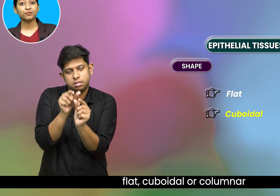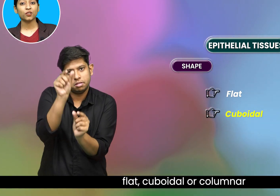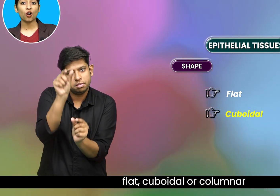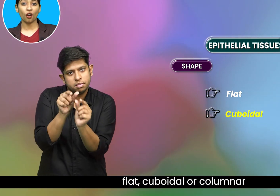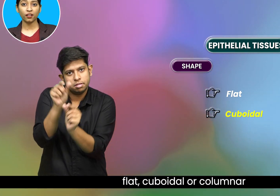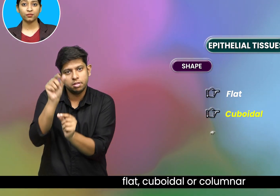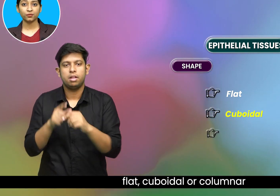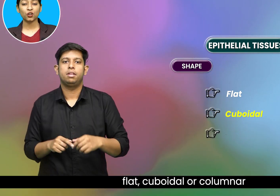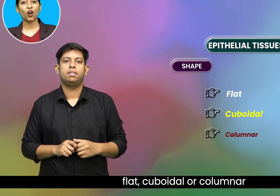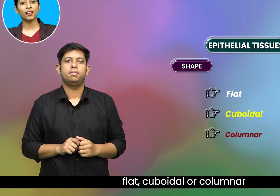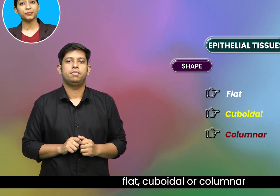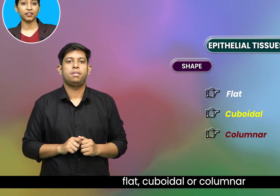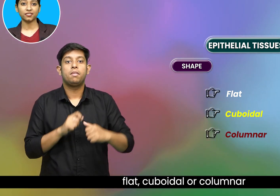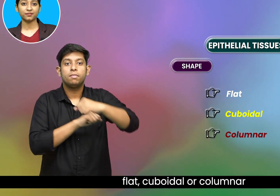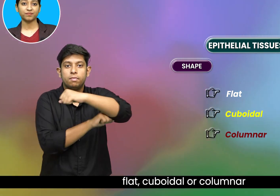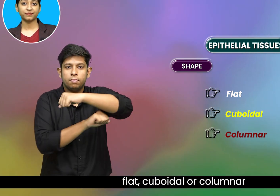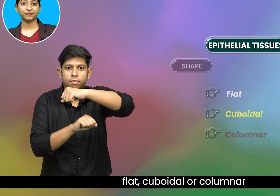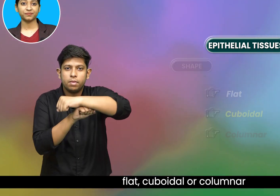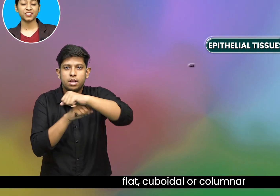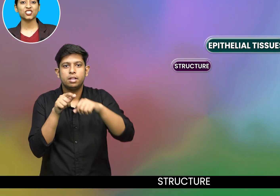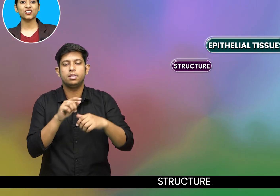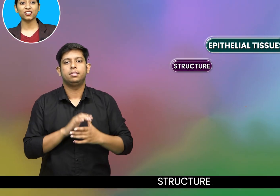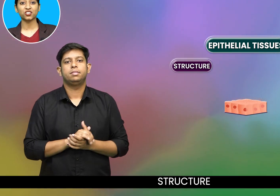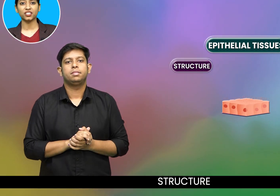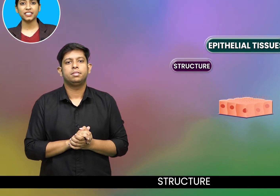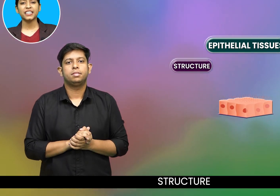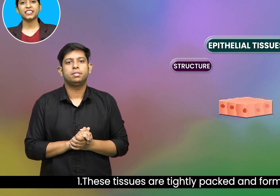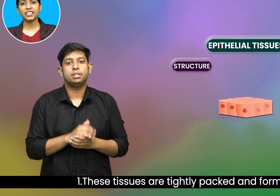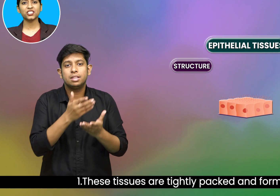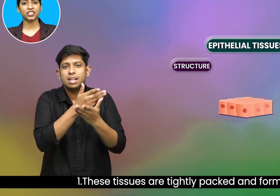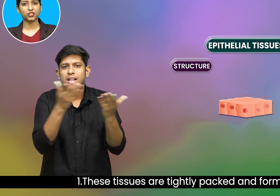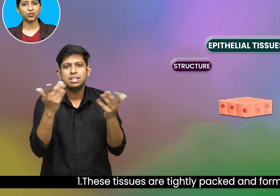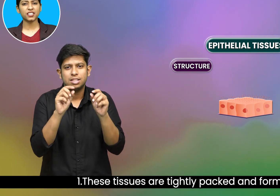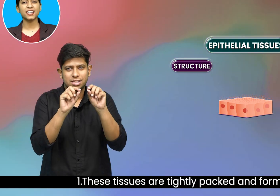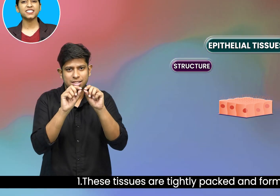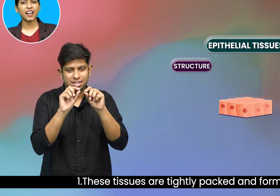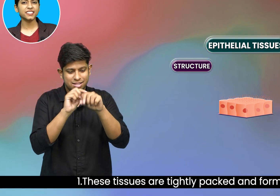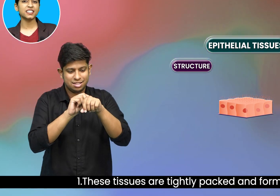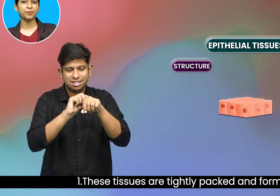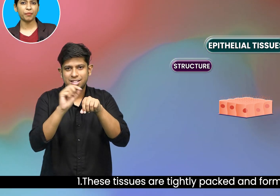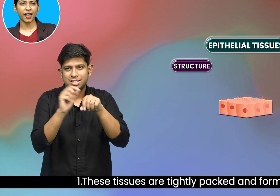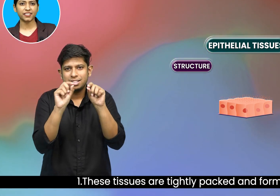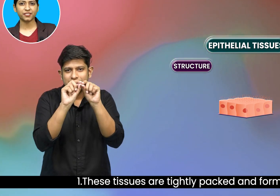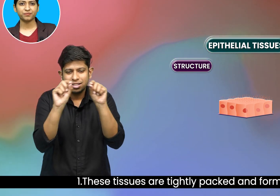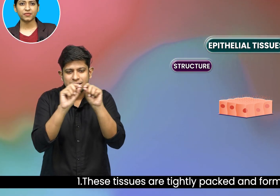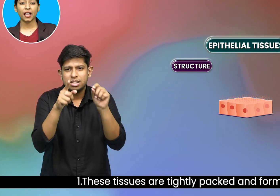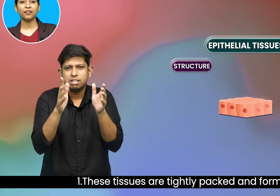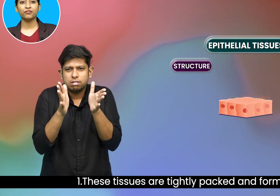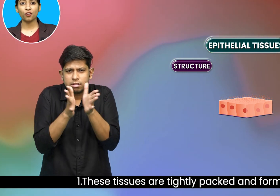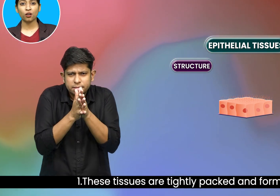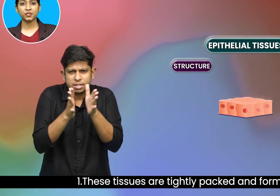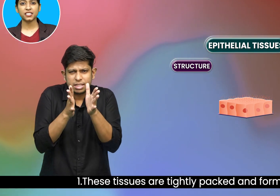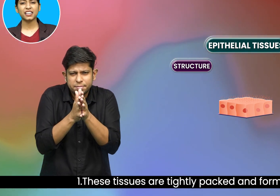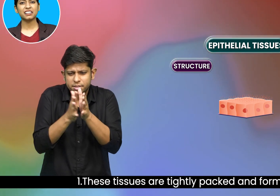cuboidal or columnar. Structure. These tissues are tightly packed